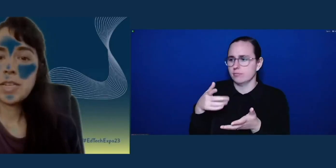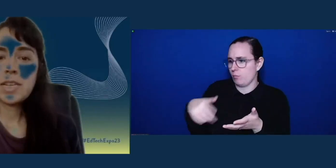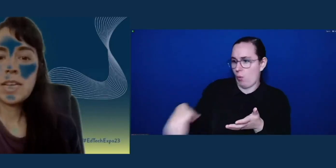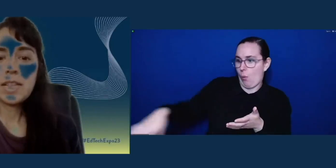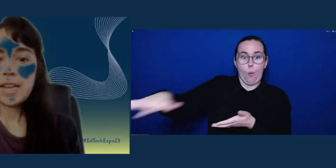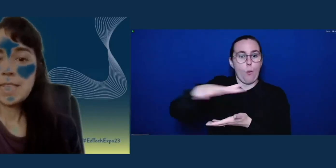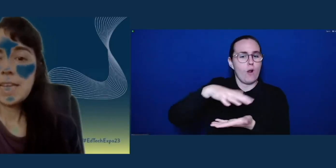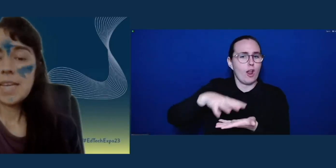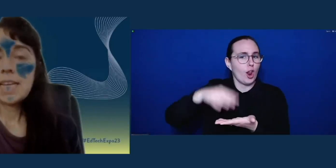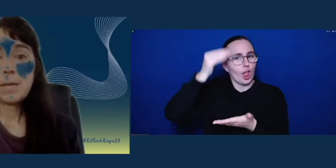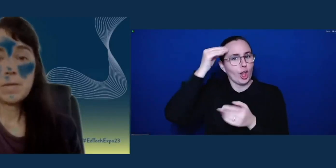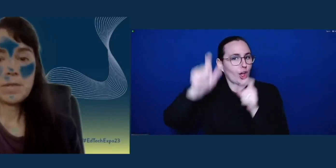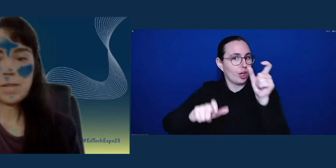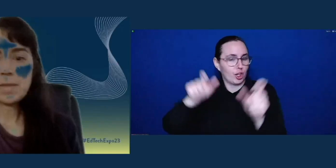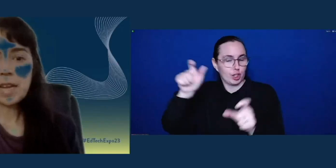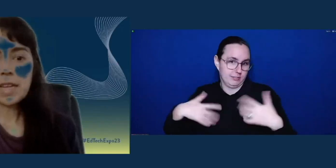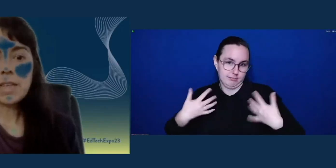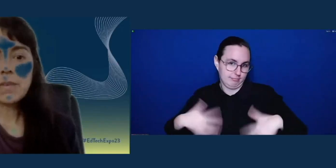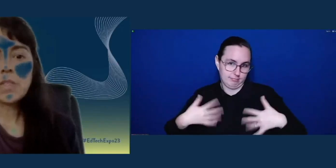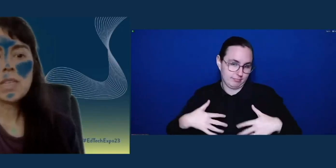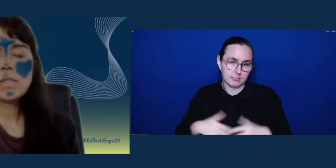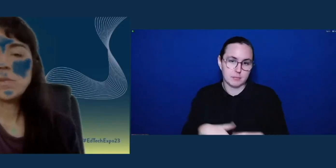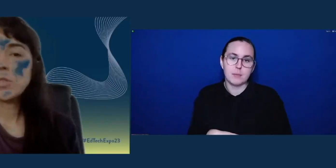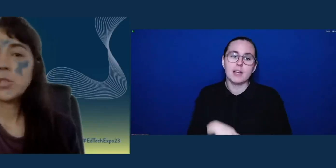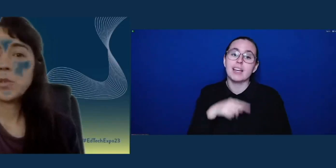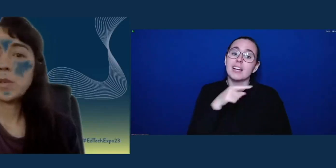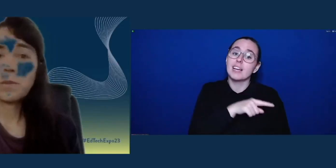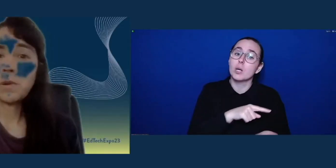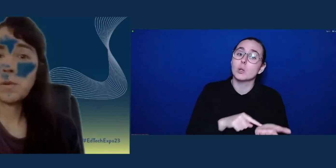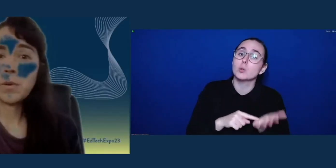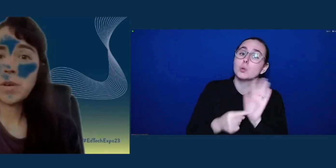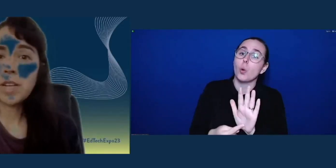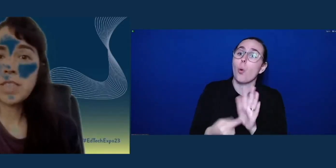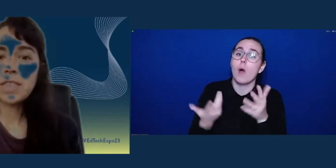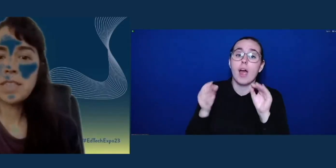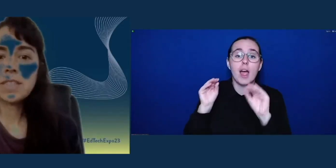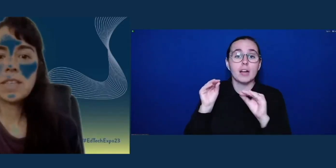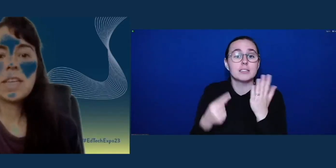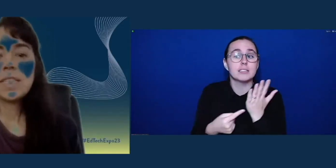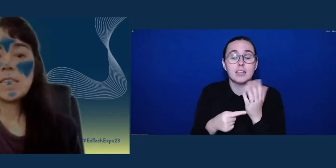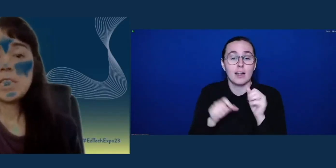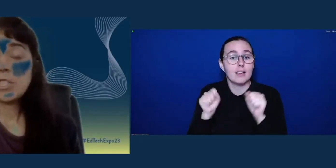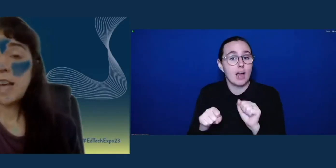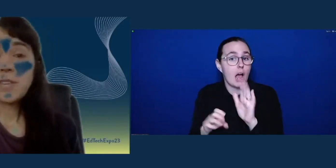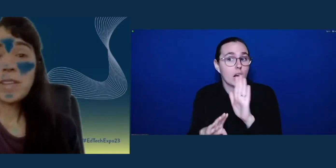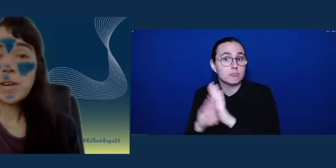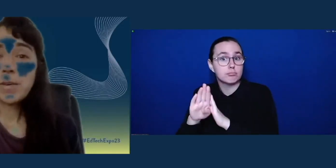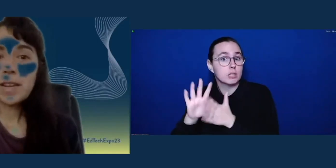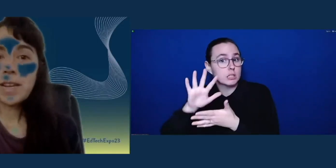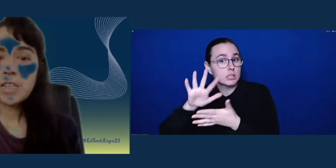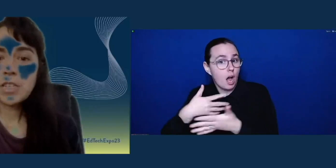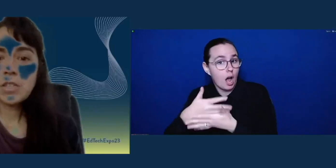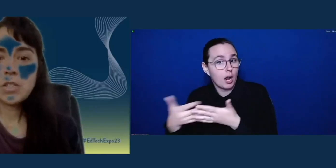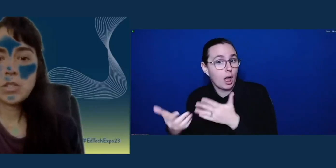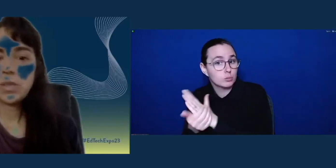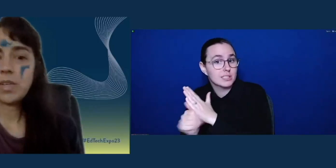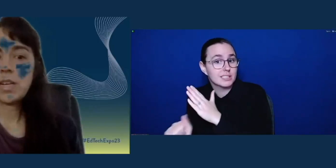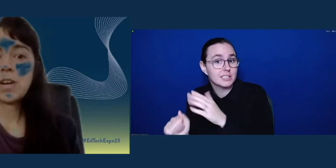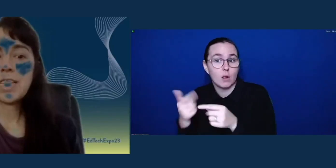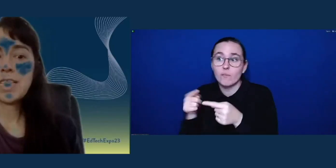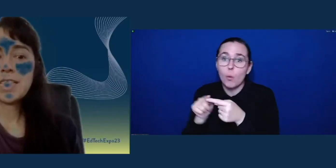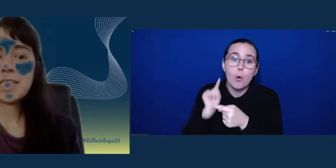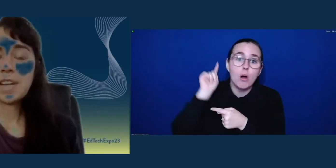demonstrated that EdTech can help develop sign language skills for children in remote rural contexts, teach sound letter recognition to children